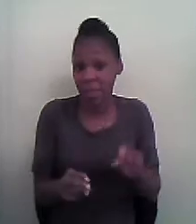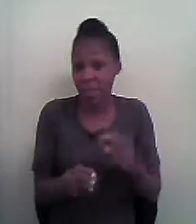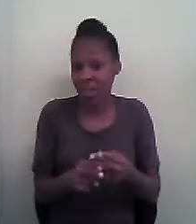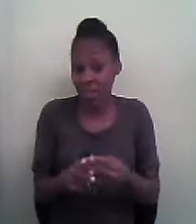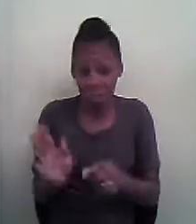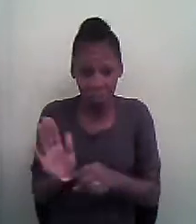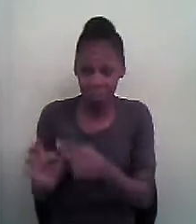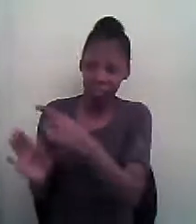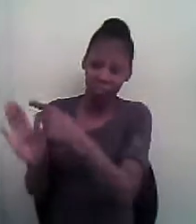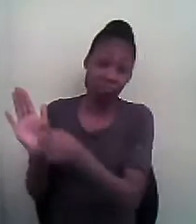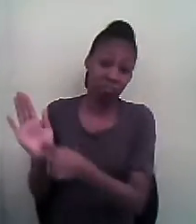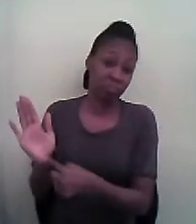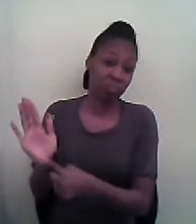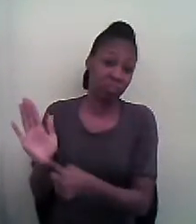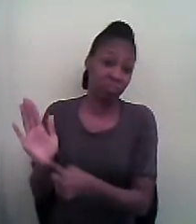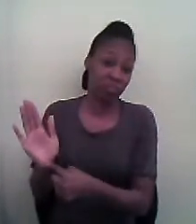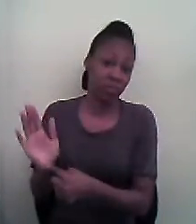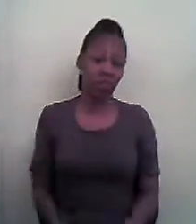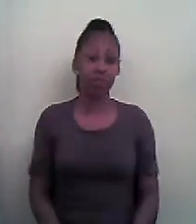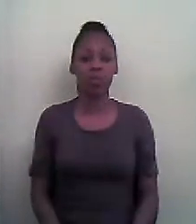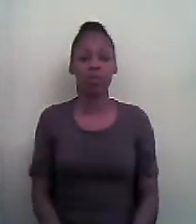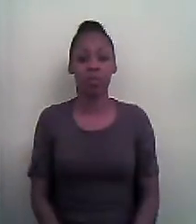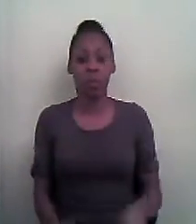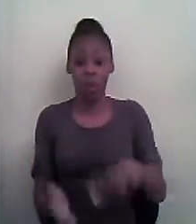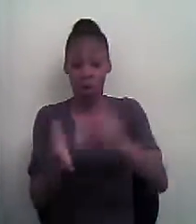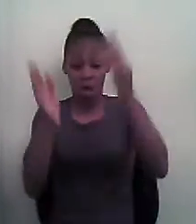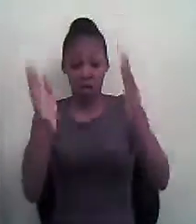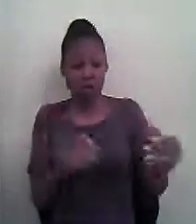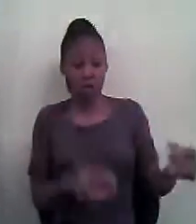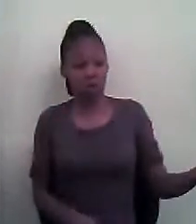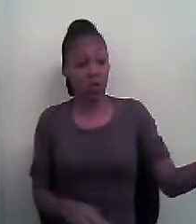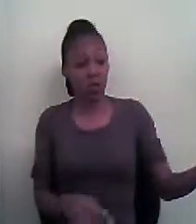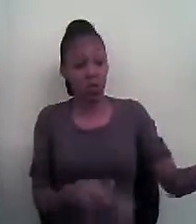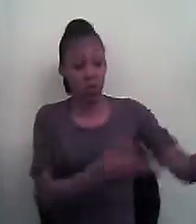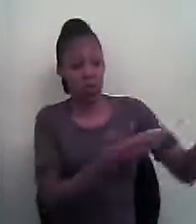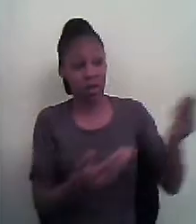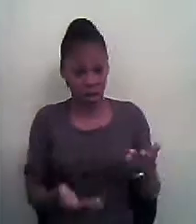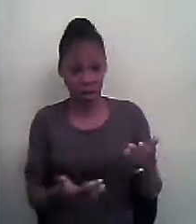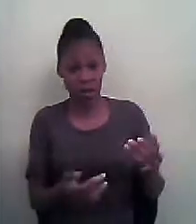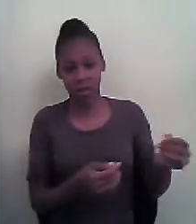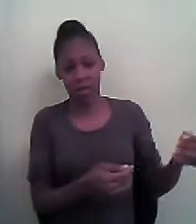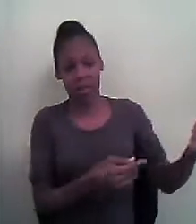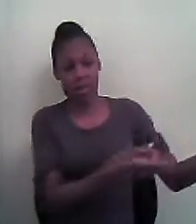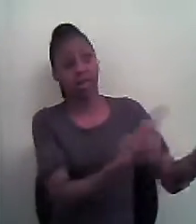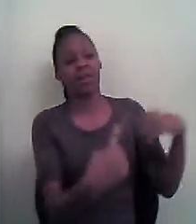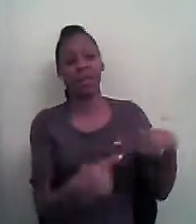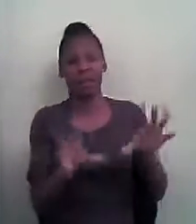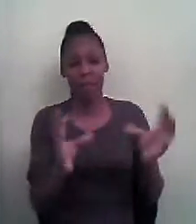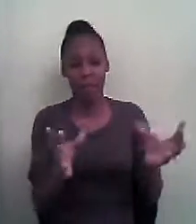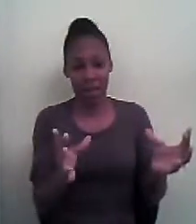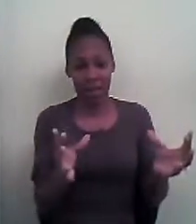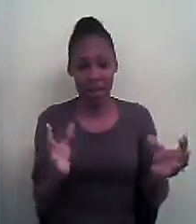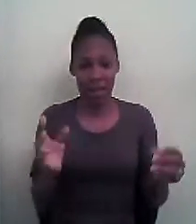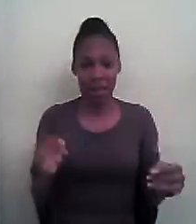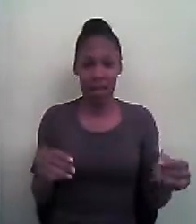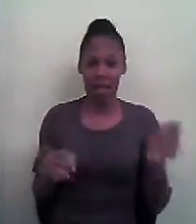So students come in, they write the name of the article, main idea, whatnot, on the board, and then everyone browses around